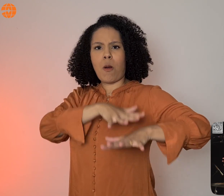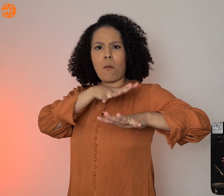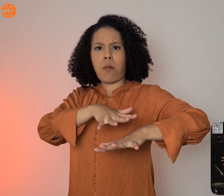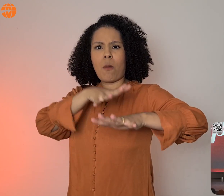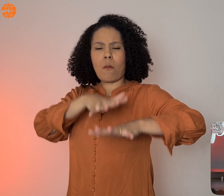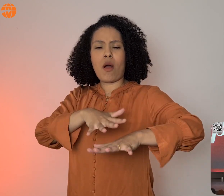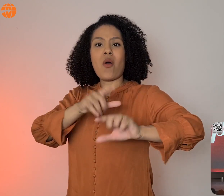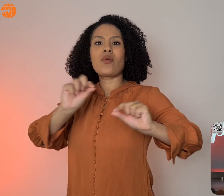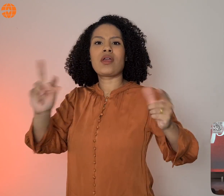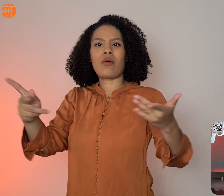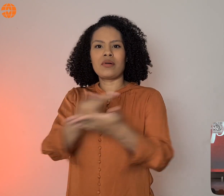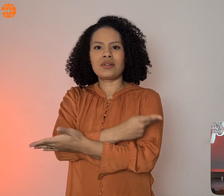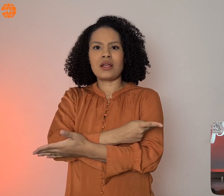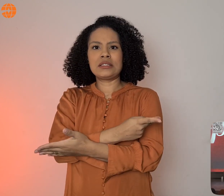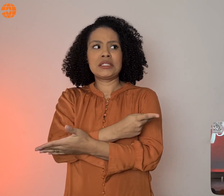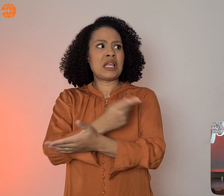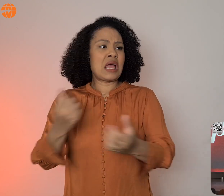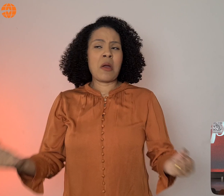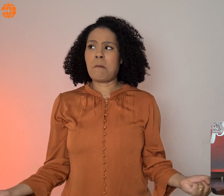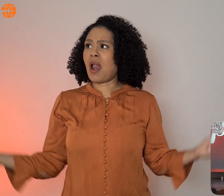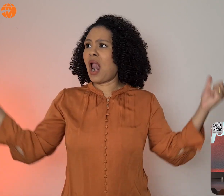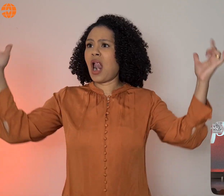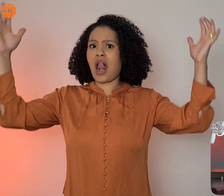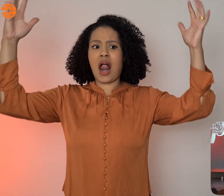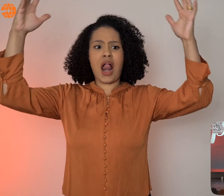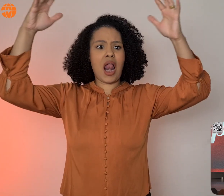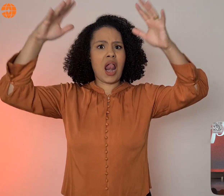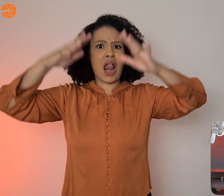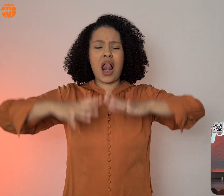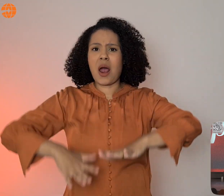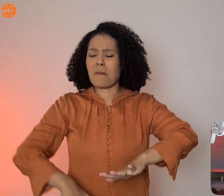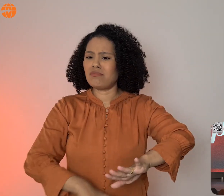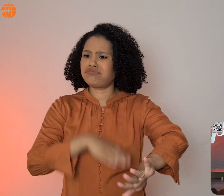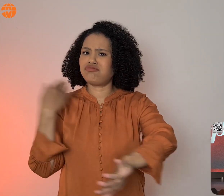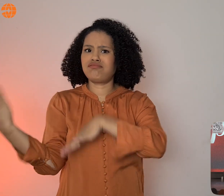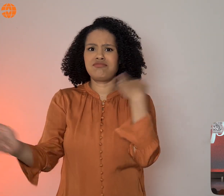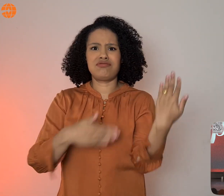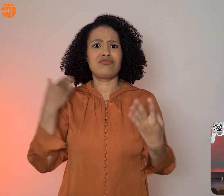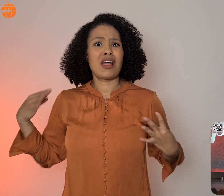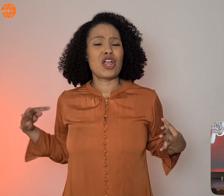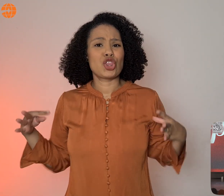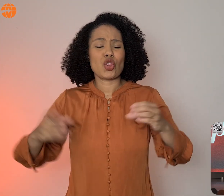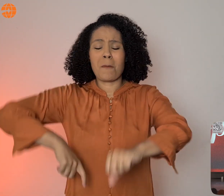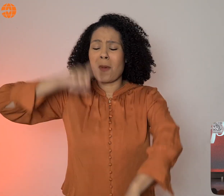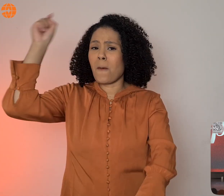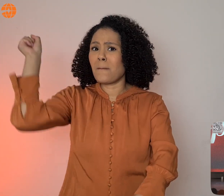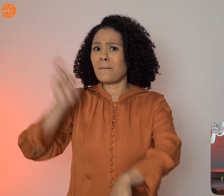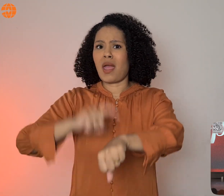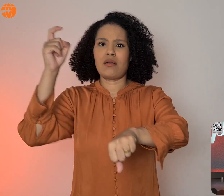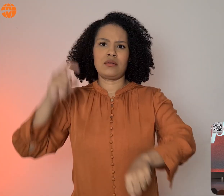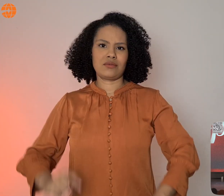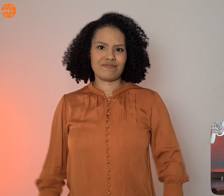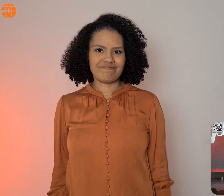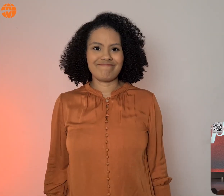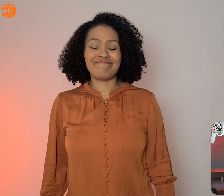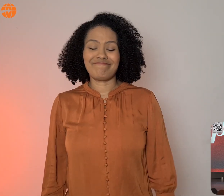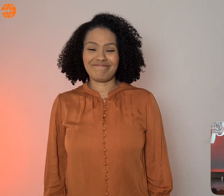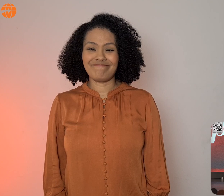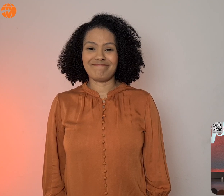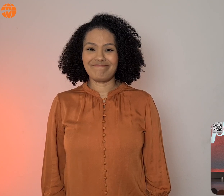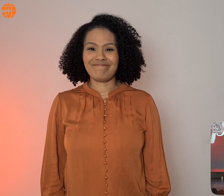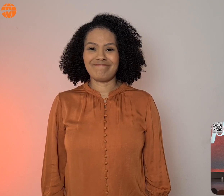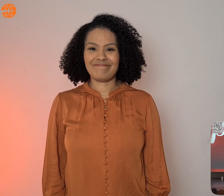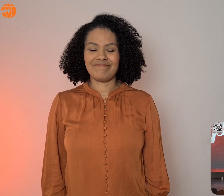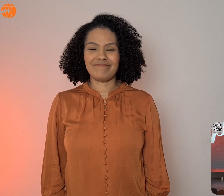in an instant. E Deus fecha as águas e mata todos eles instantaneamente. He led them at night by a pillar of fire and during the